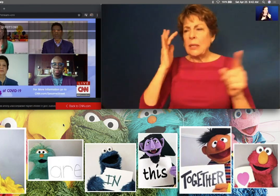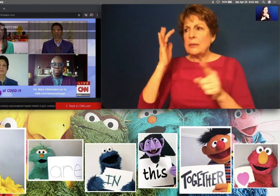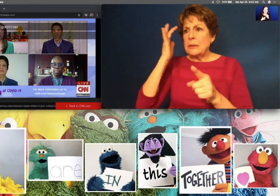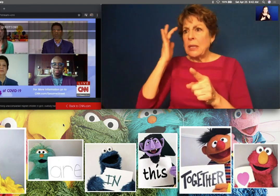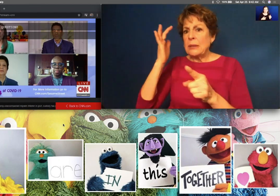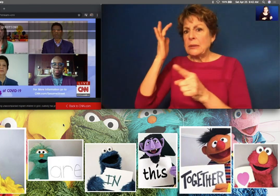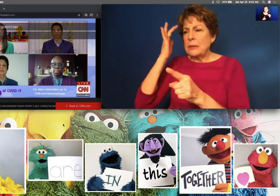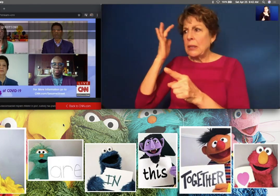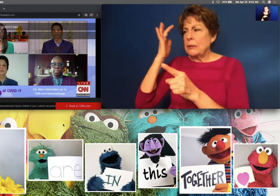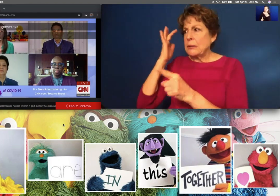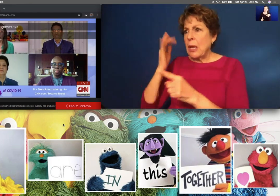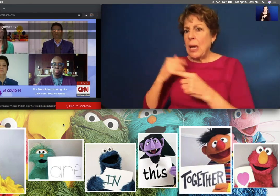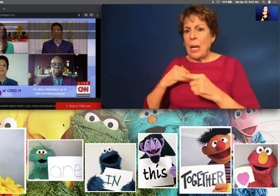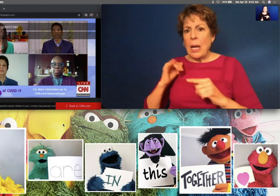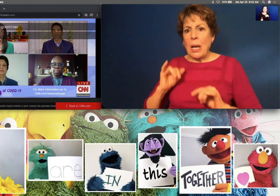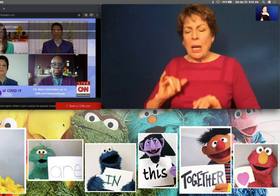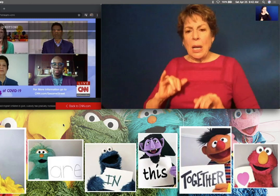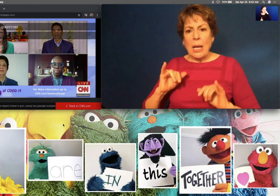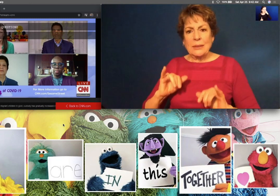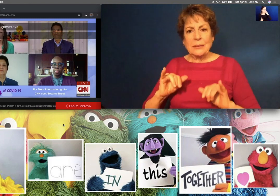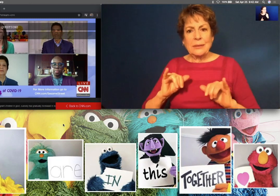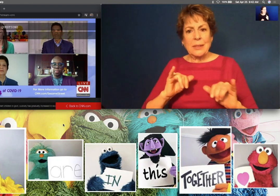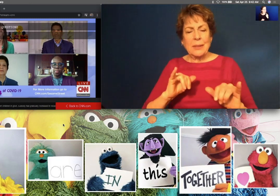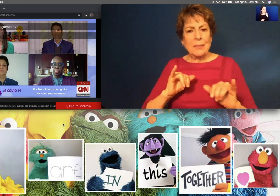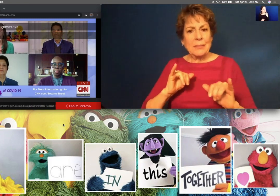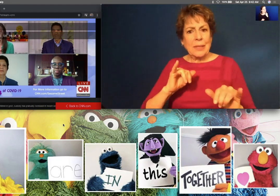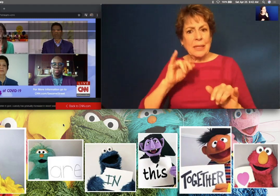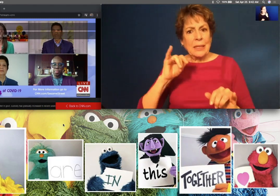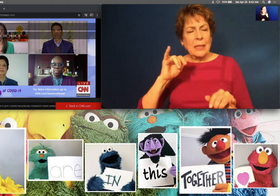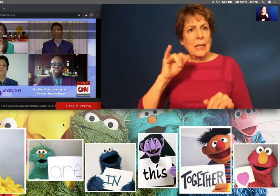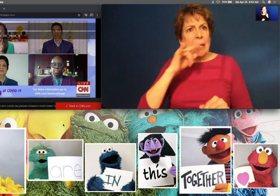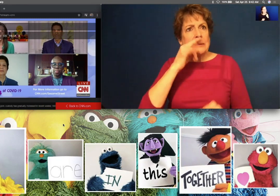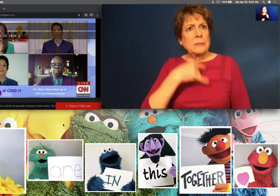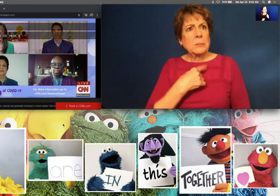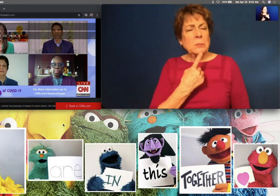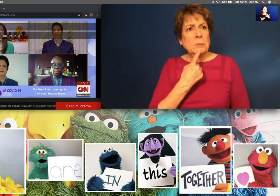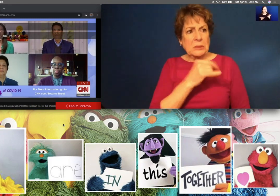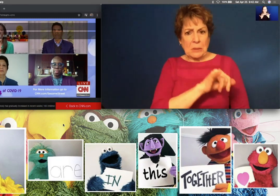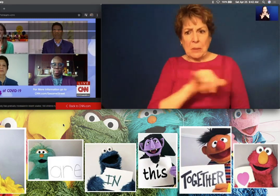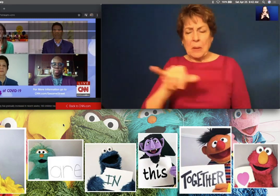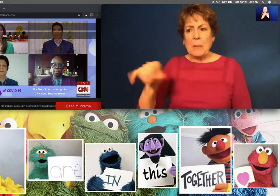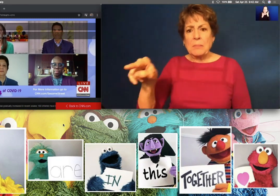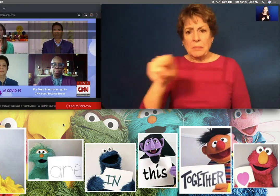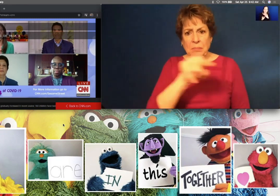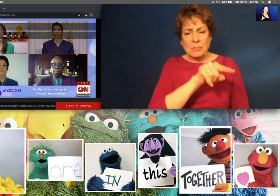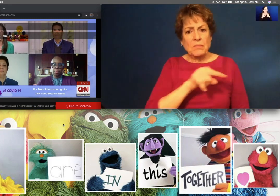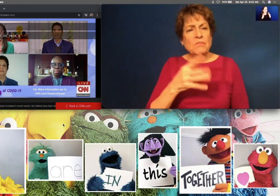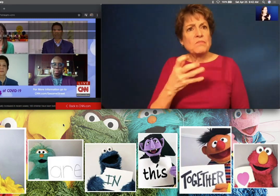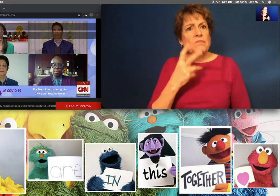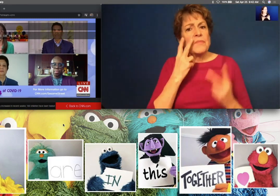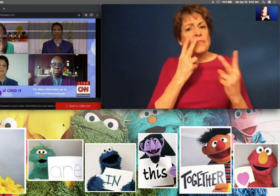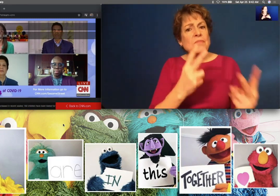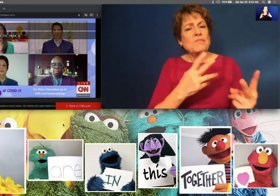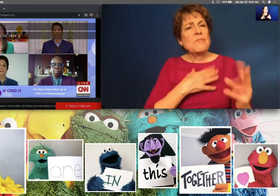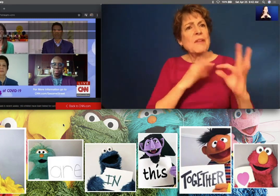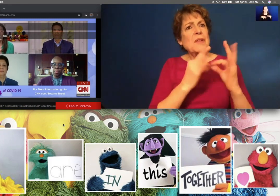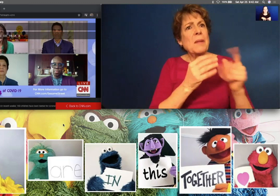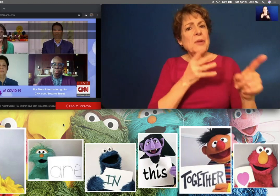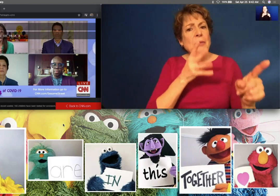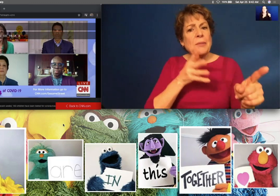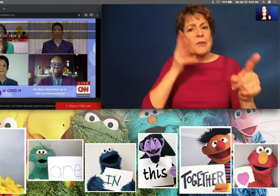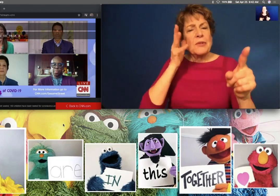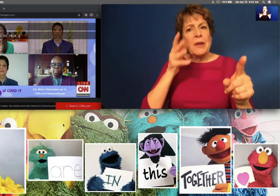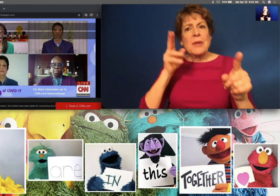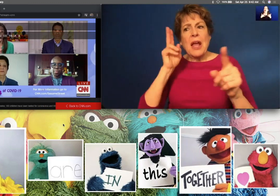they're hearing some concern about an illness. But they're also, just like a lot of the adults, missing the important people in their lives, the grandparents,